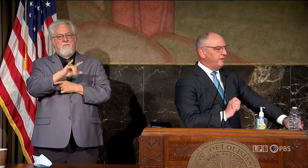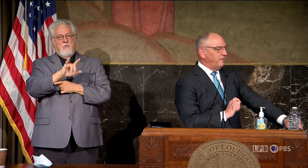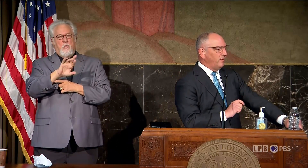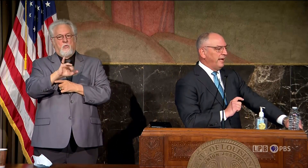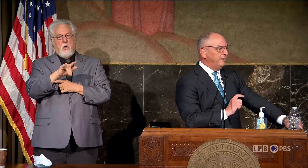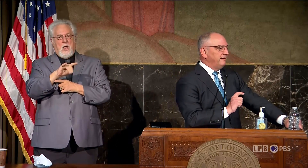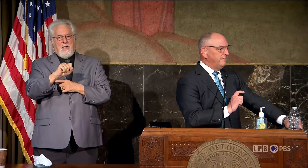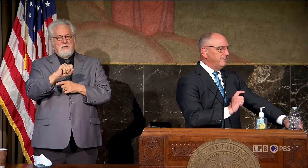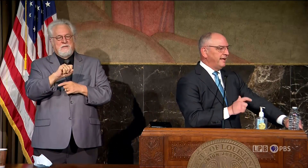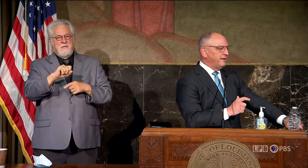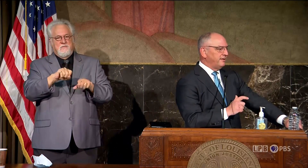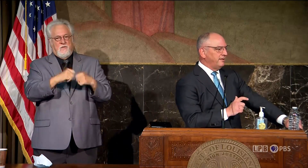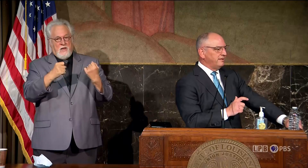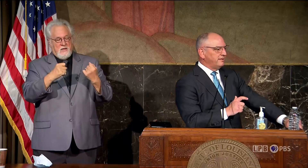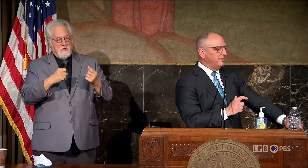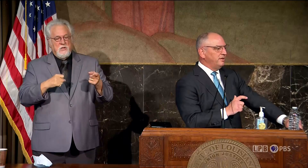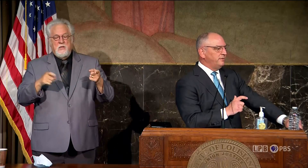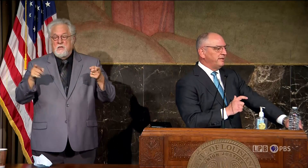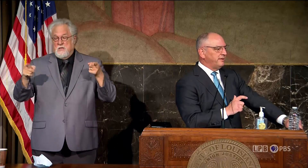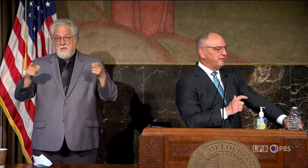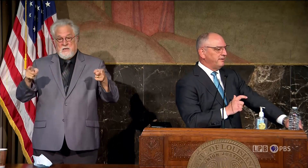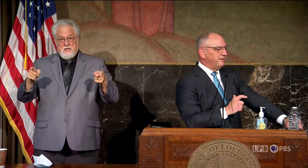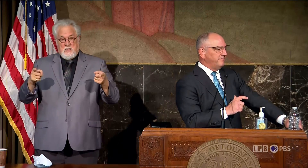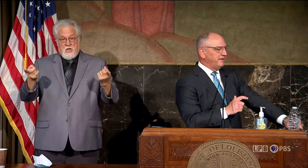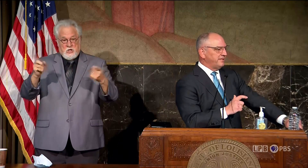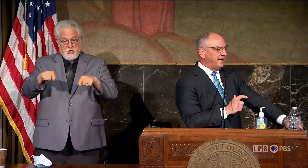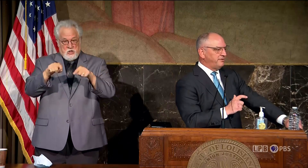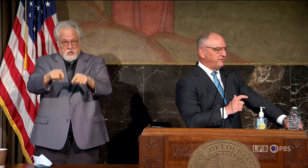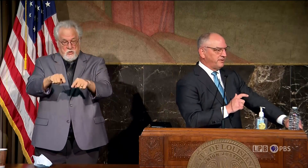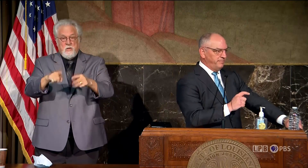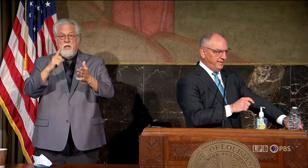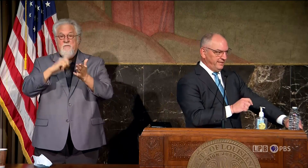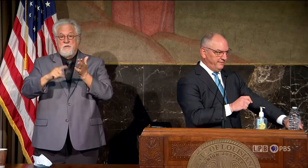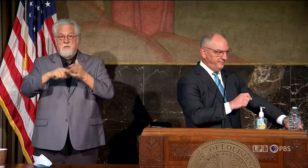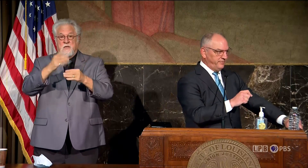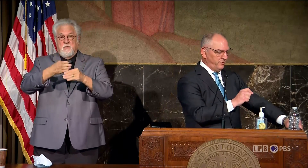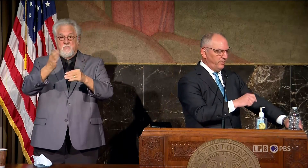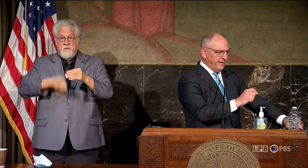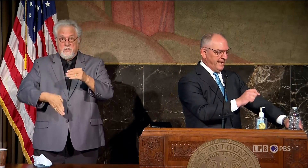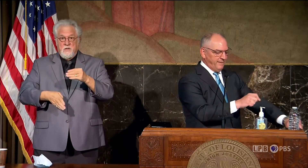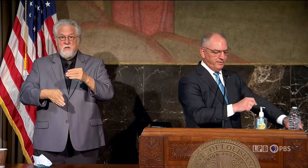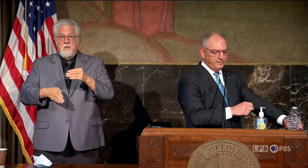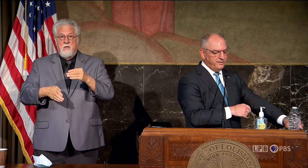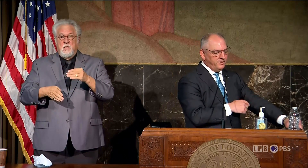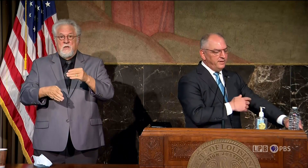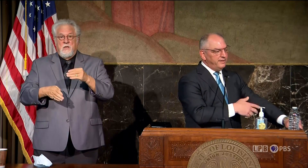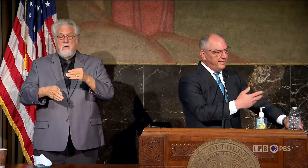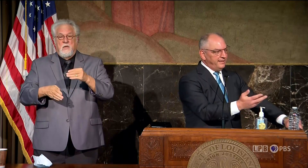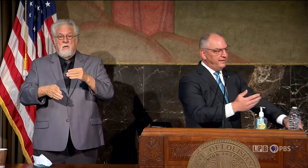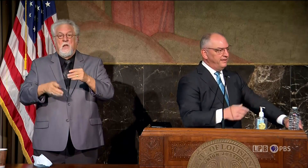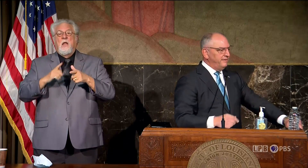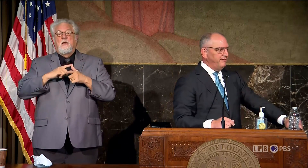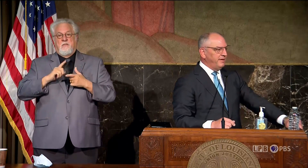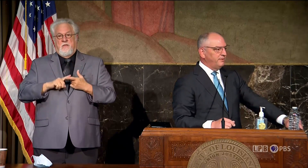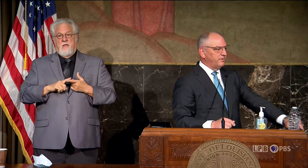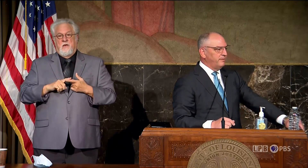if and when they conclude that their investigations are complete, or when that happens, then the videos are going to be